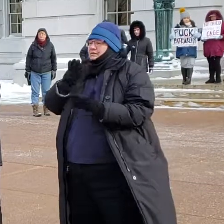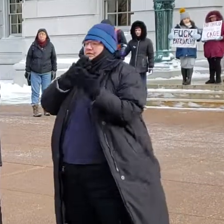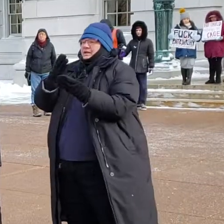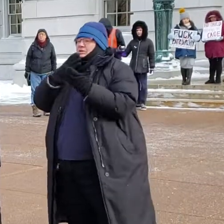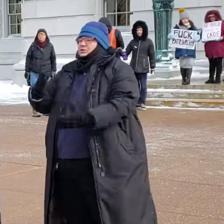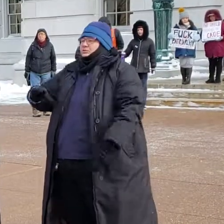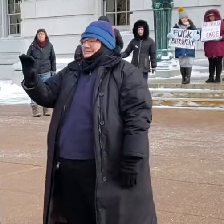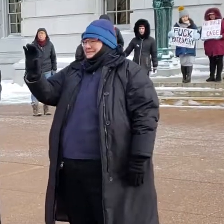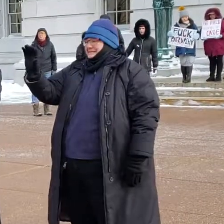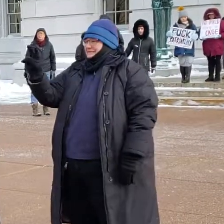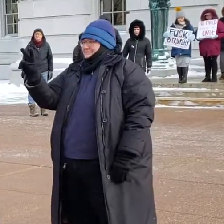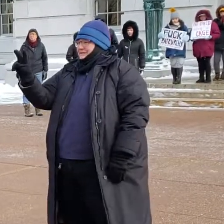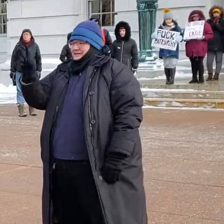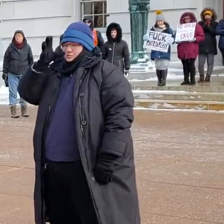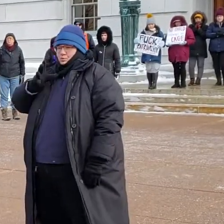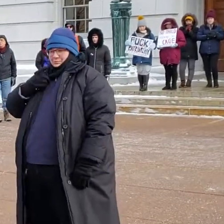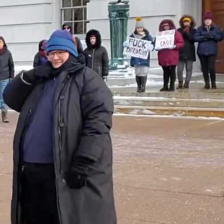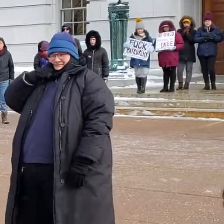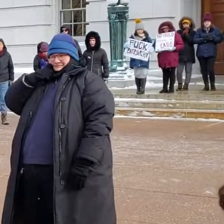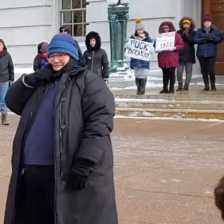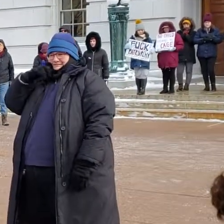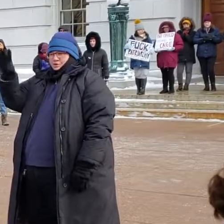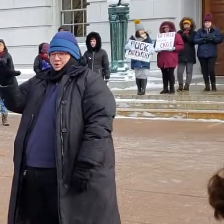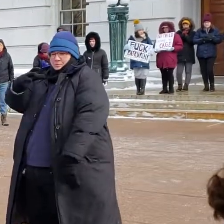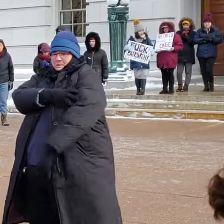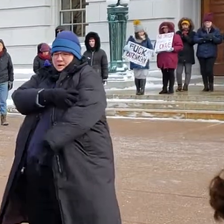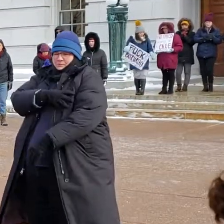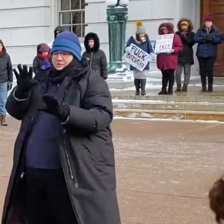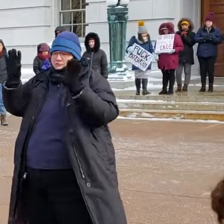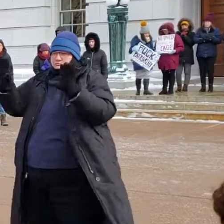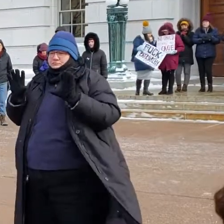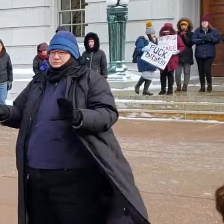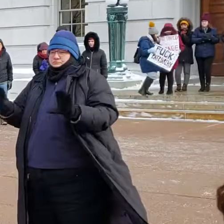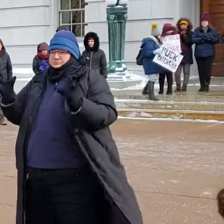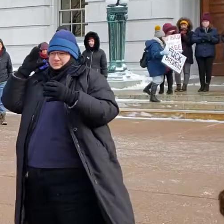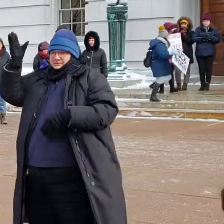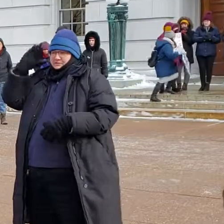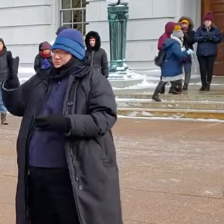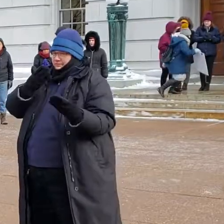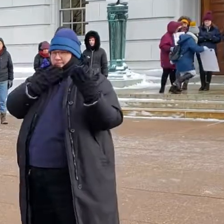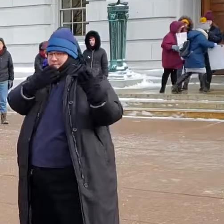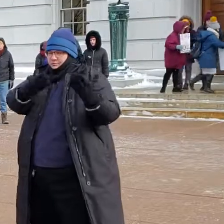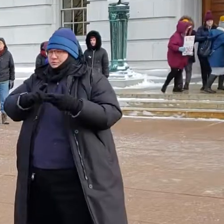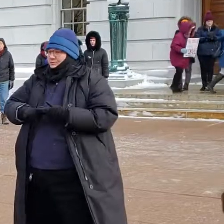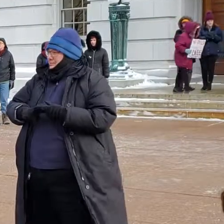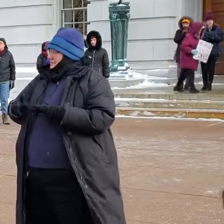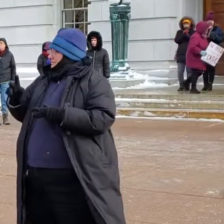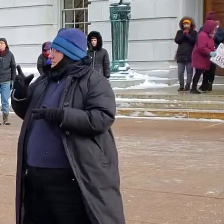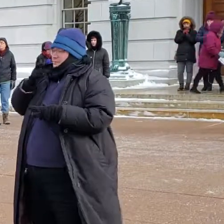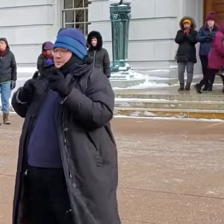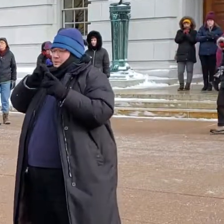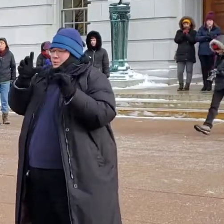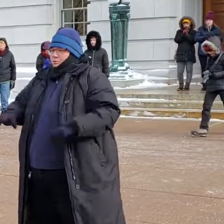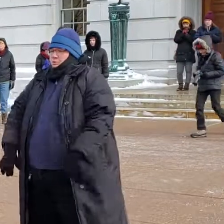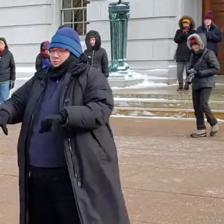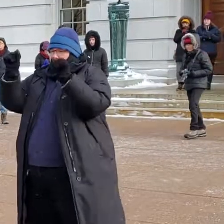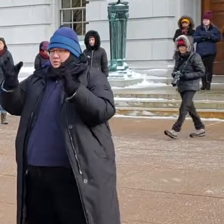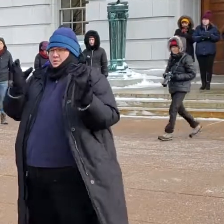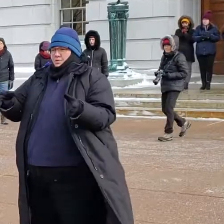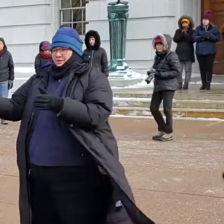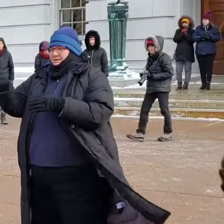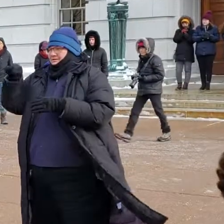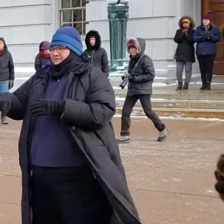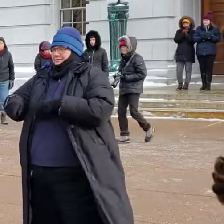for their powerful speech and that introduction. I want to say thank you to the organizers of this march and rally